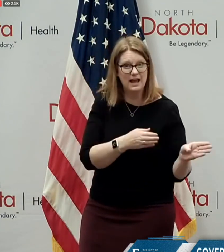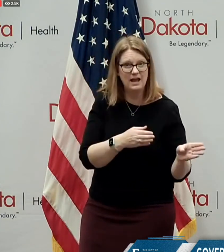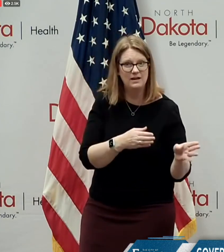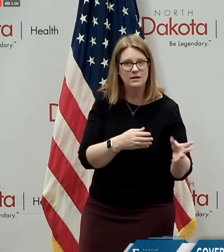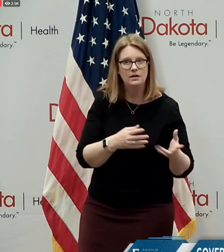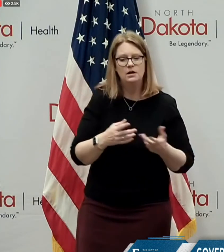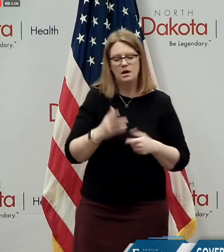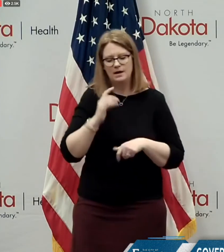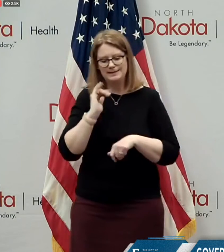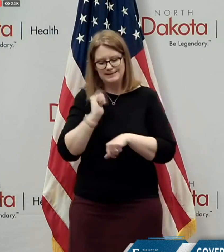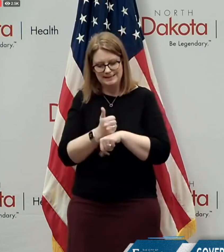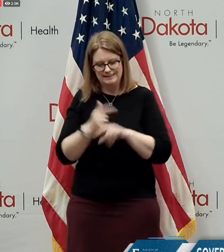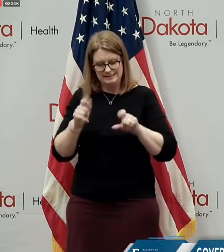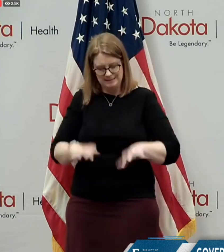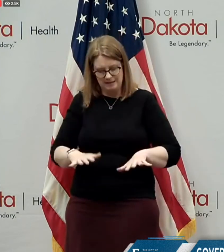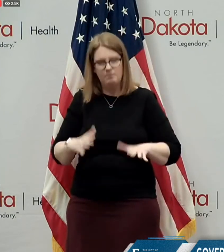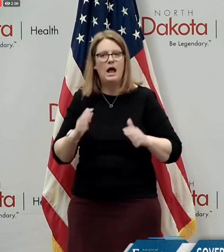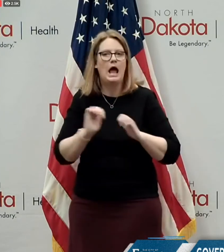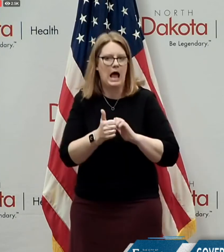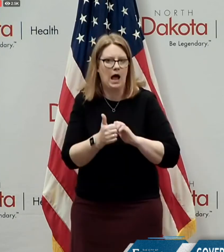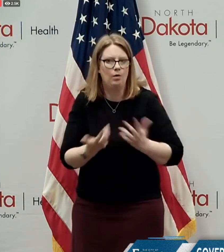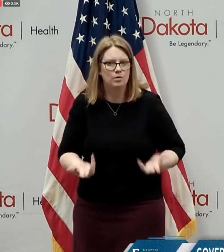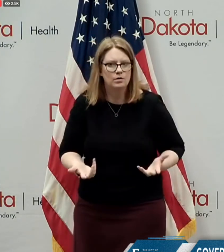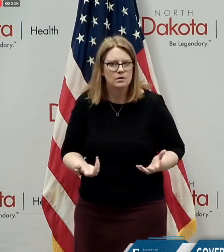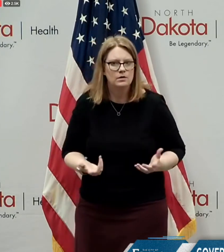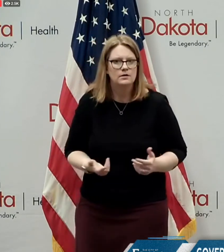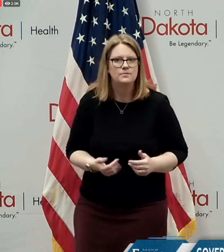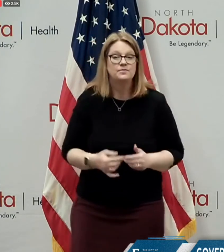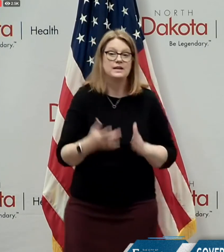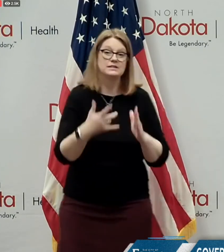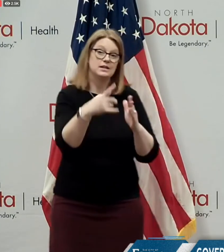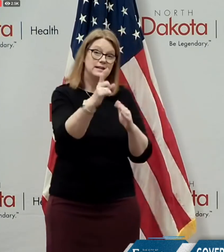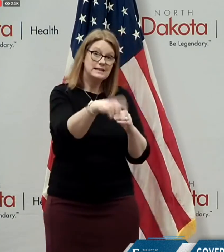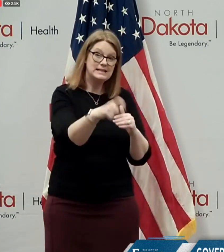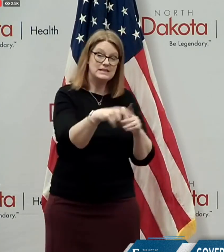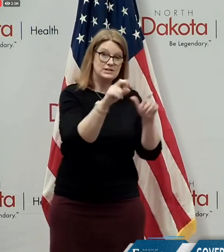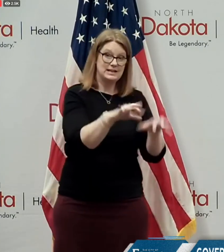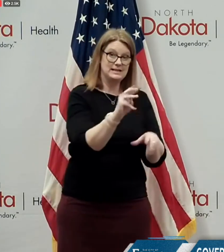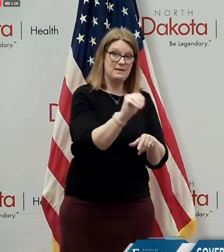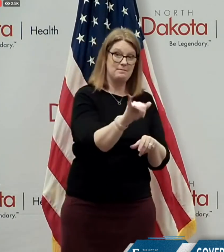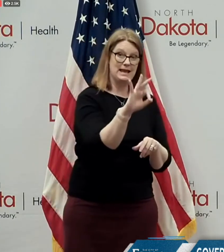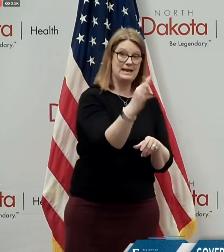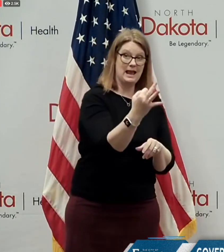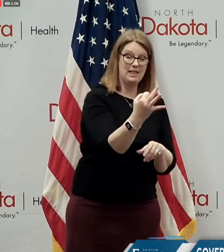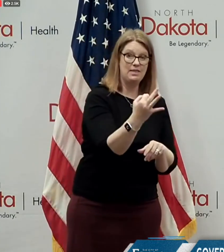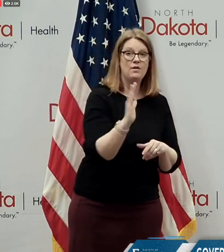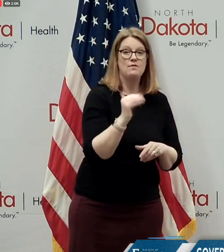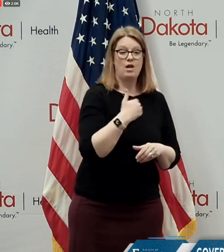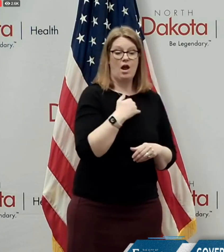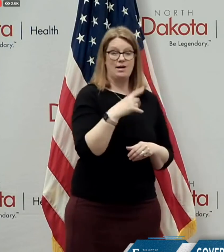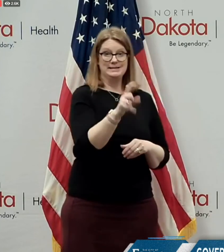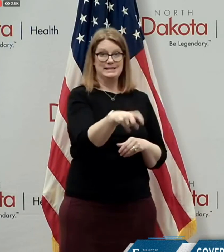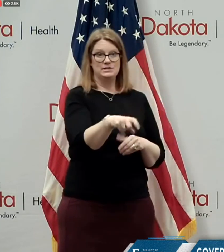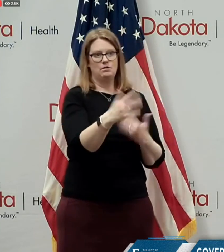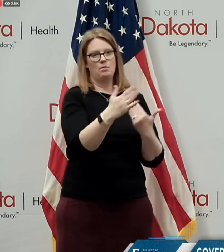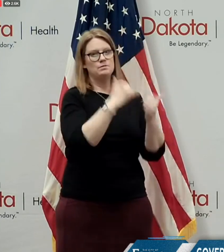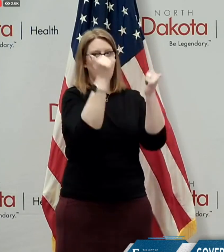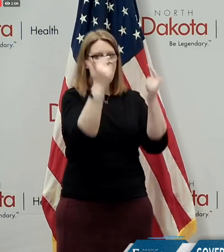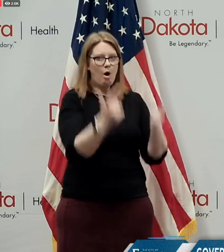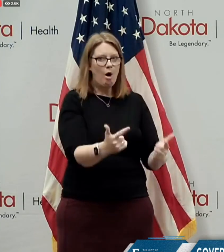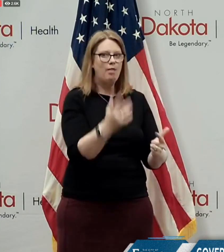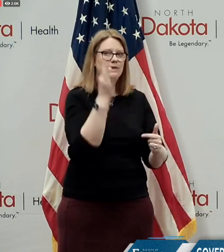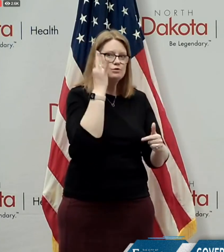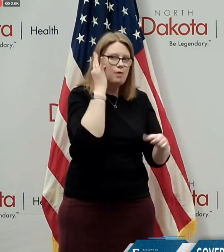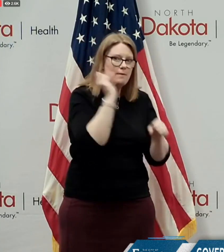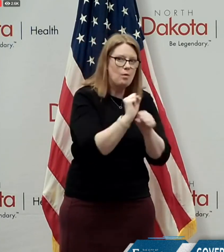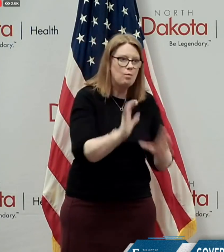do the testing. So we followed along and did the essential testing that day on May 9th, and for us, our essential is almost all the tribal workers,